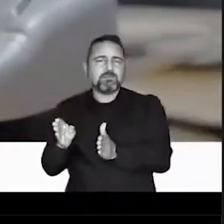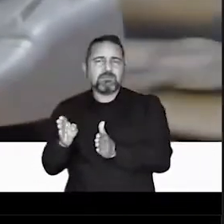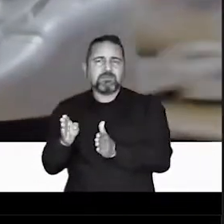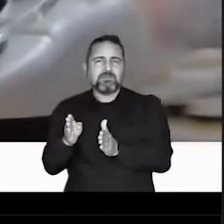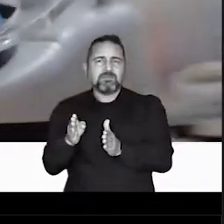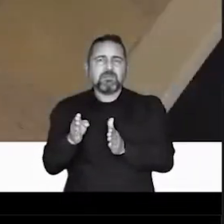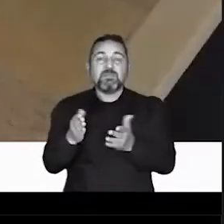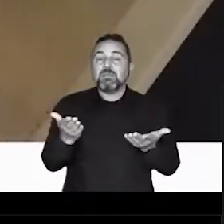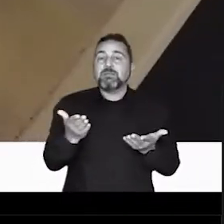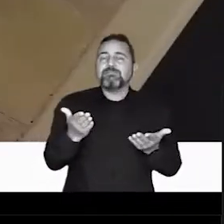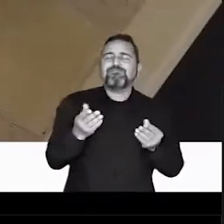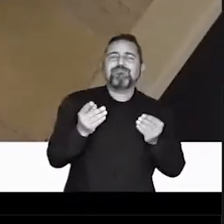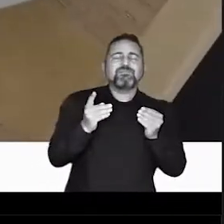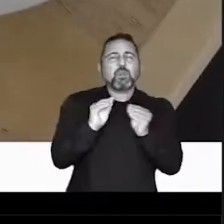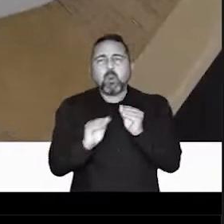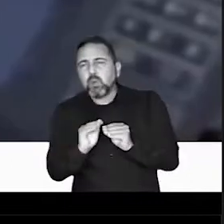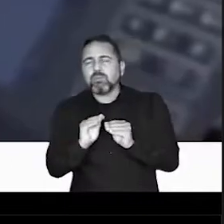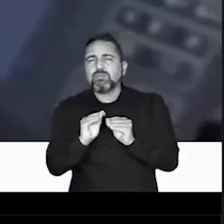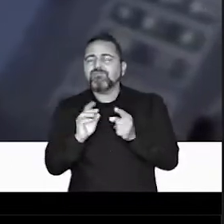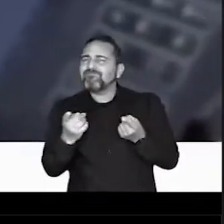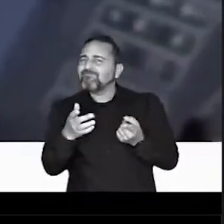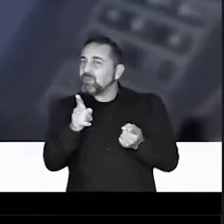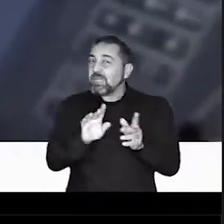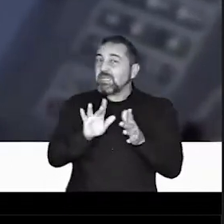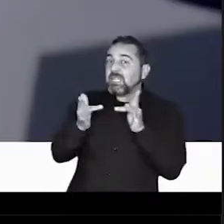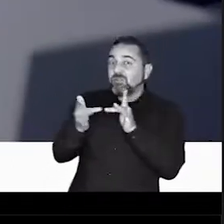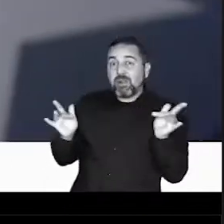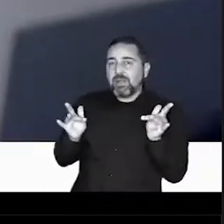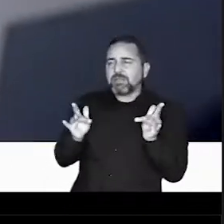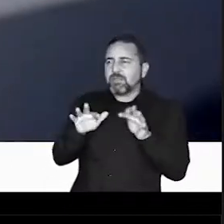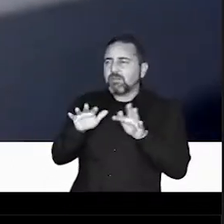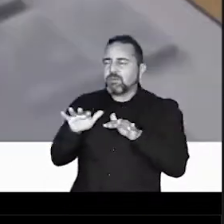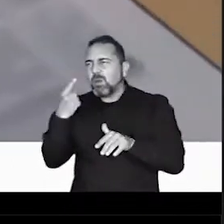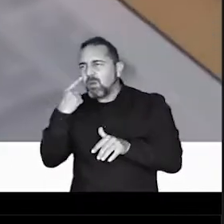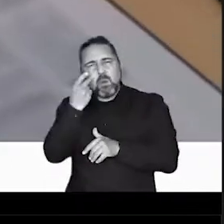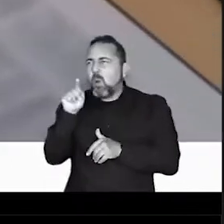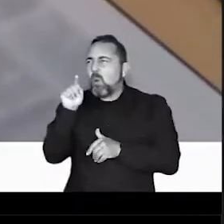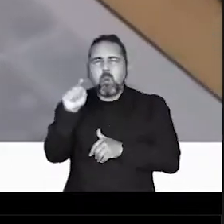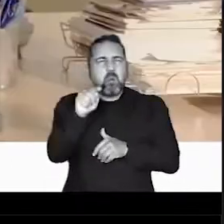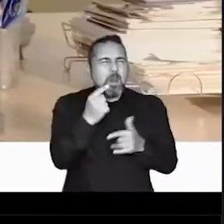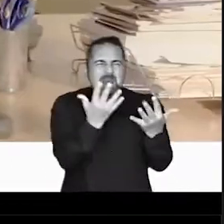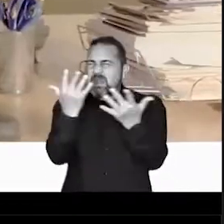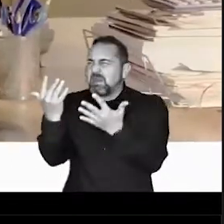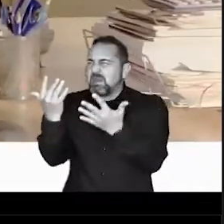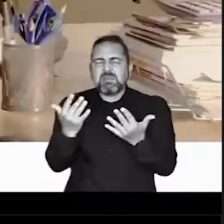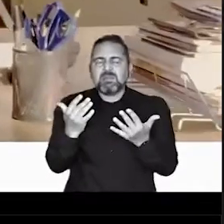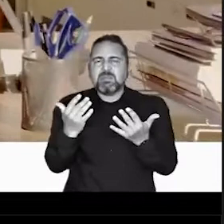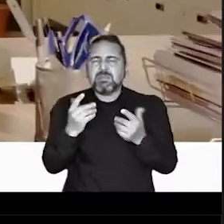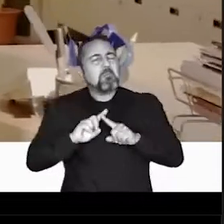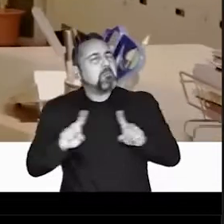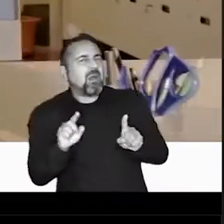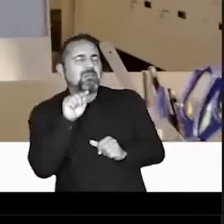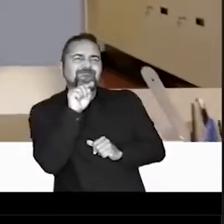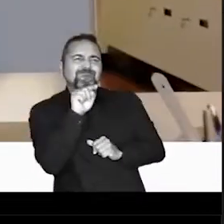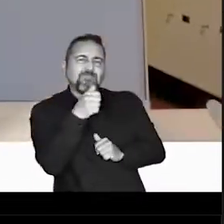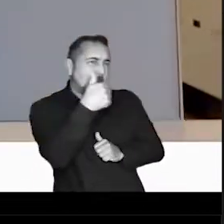be hard to find reliable information on accessibility solutions that genuinely work. If you search the internet, you will certainly get a lot of hits, but